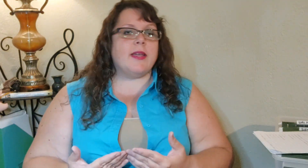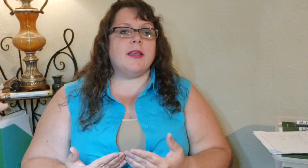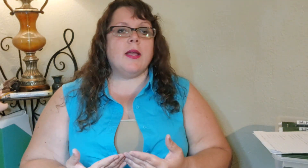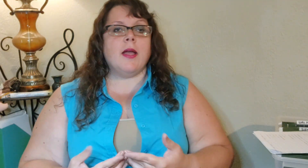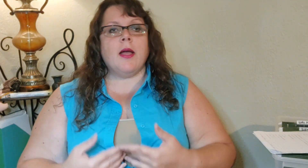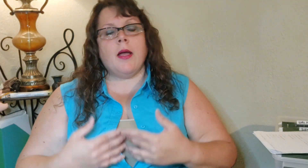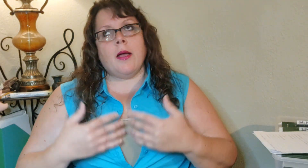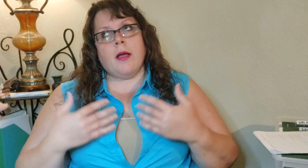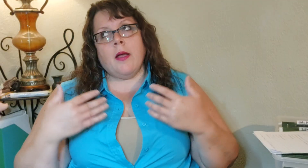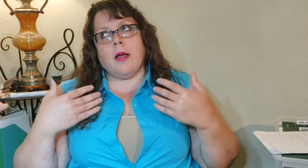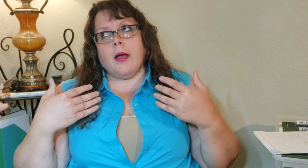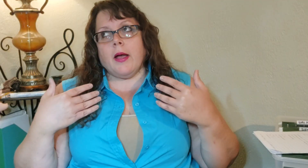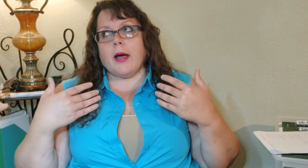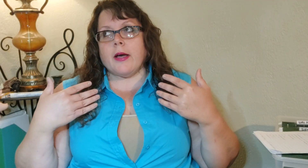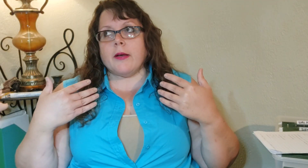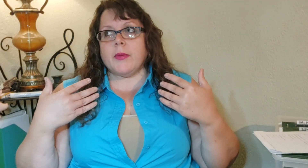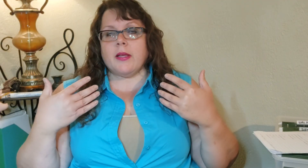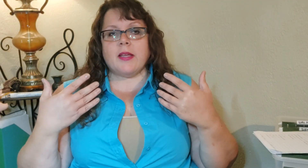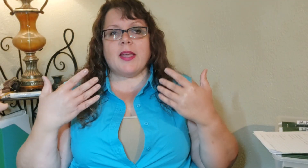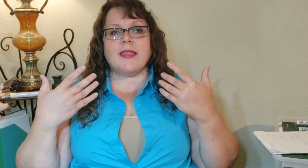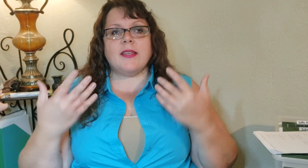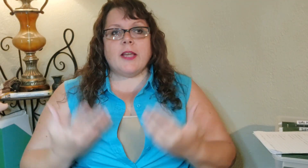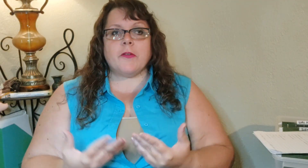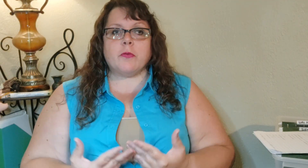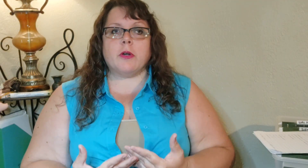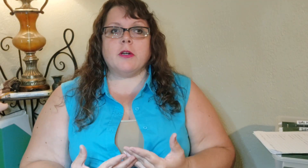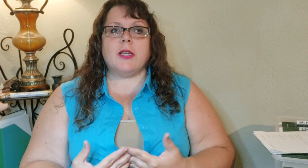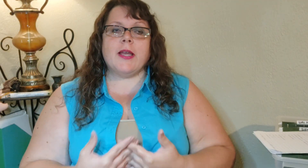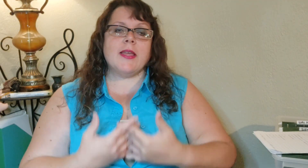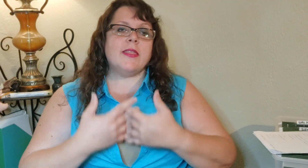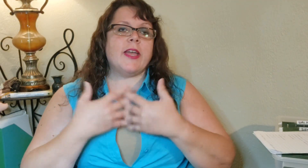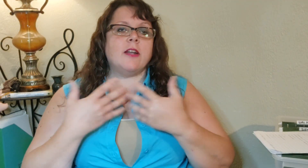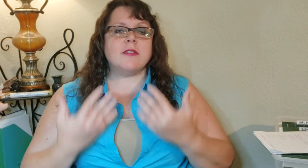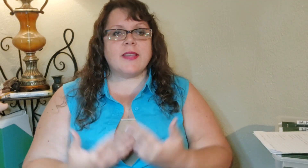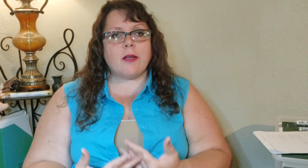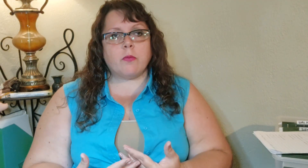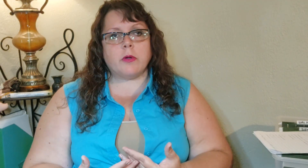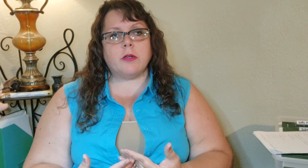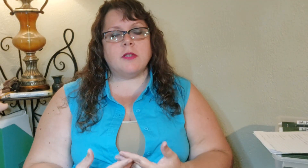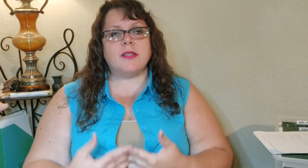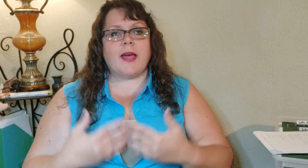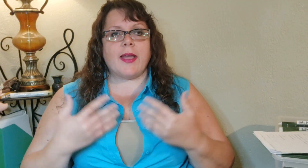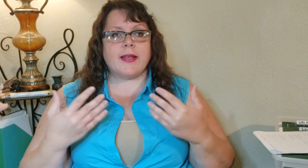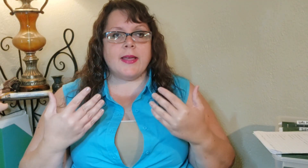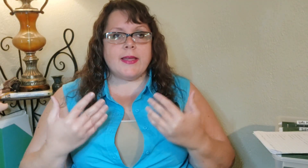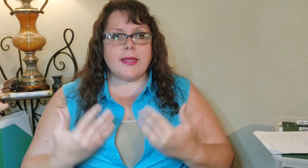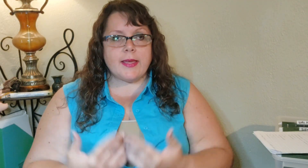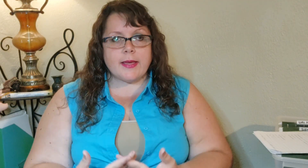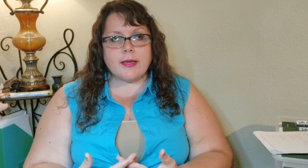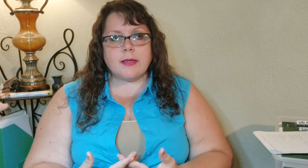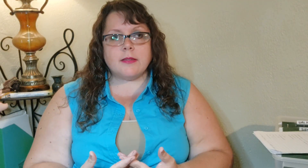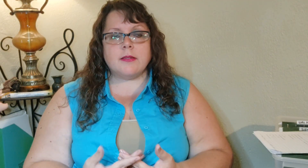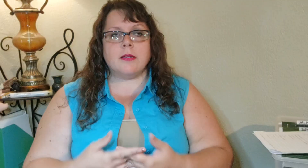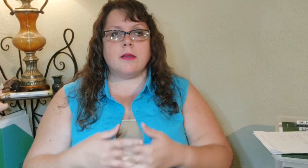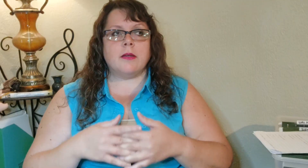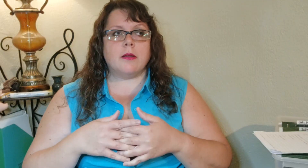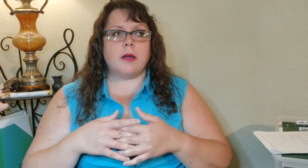explain, in the deaf world, they don't say words like it,